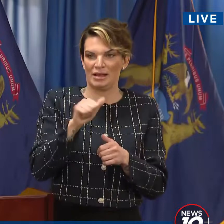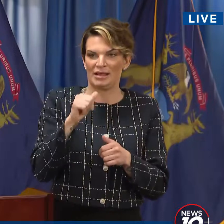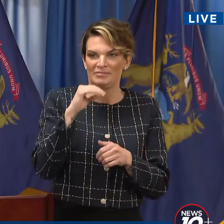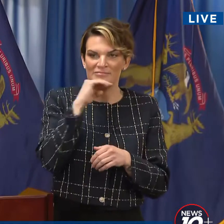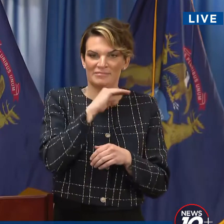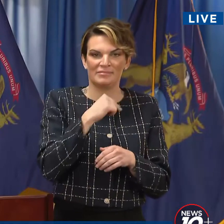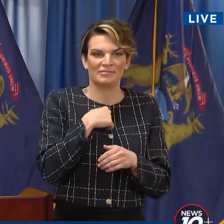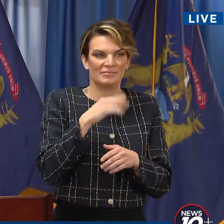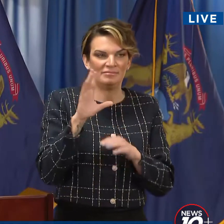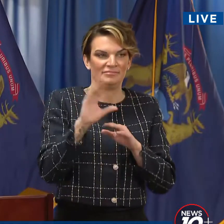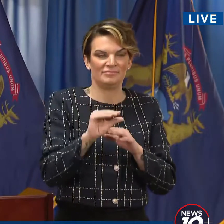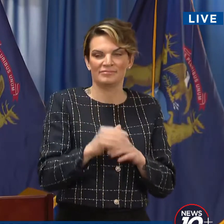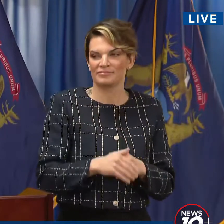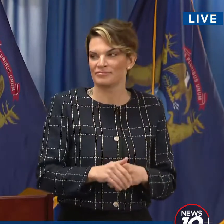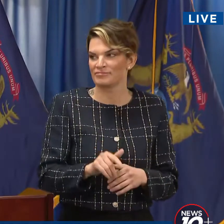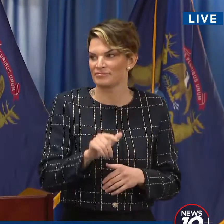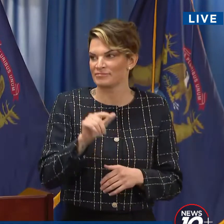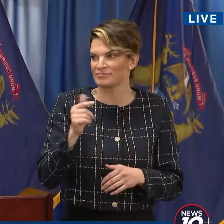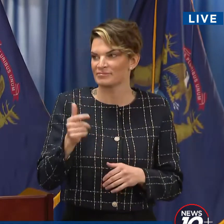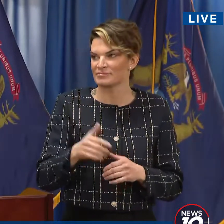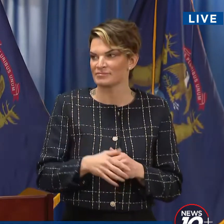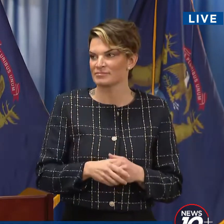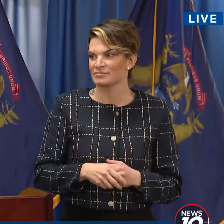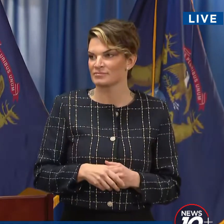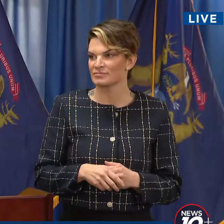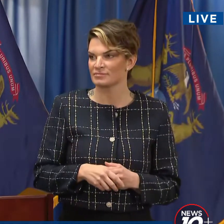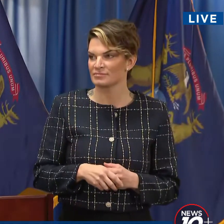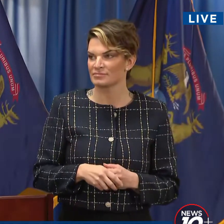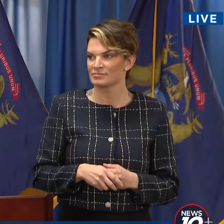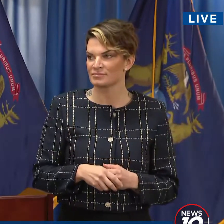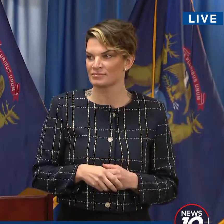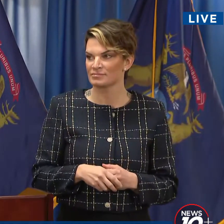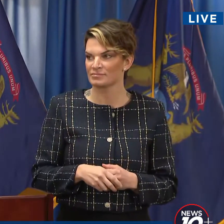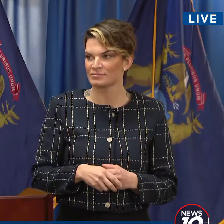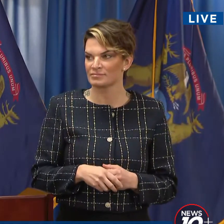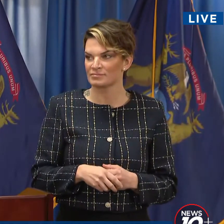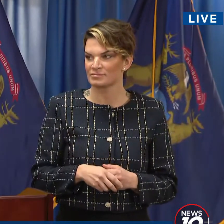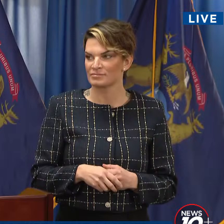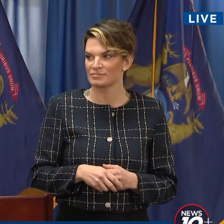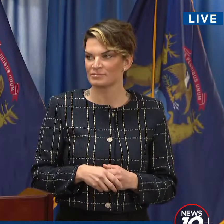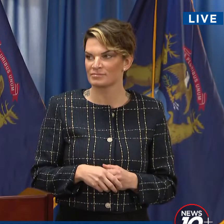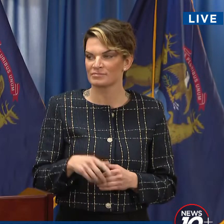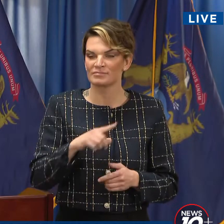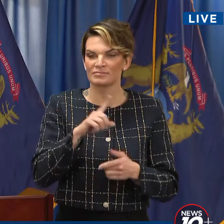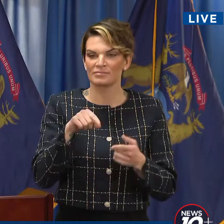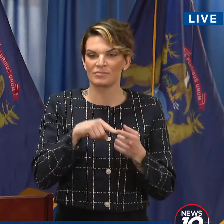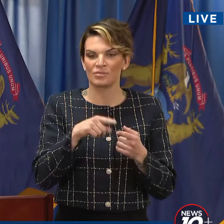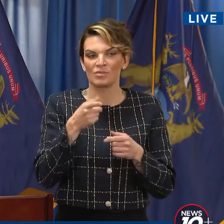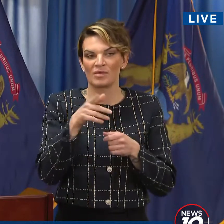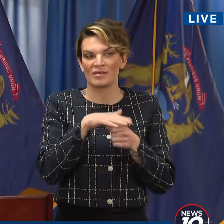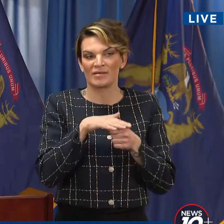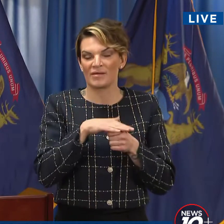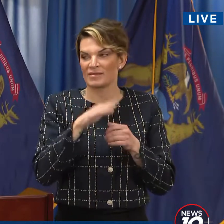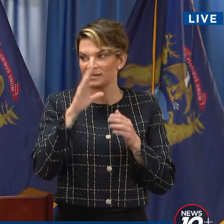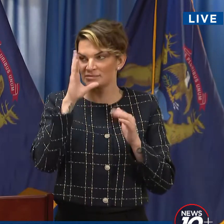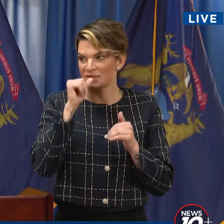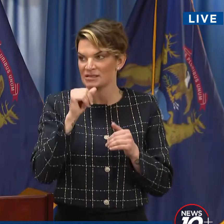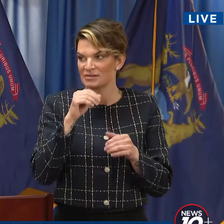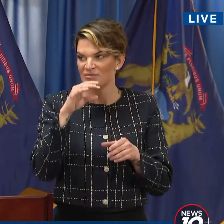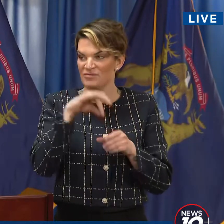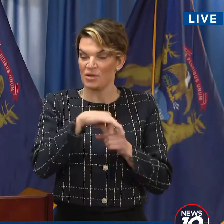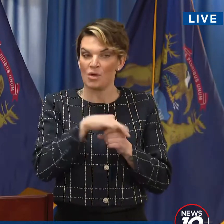arise. Yes. I had a quick question about when counting is expected to be completed. So when is the vote count